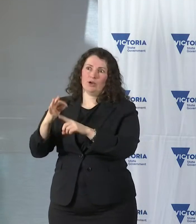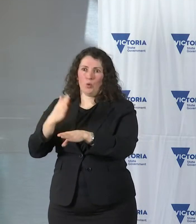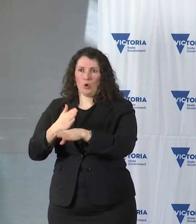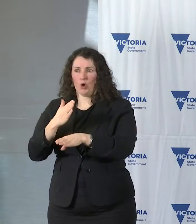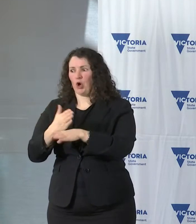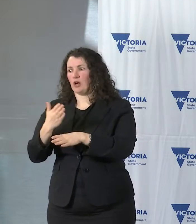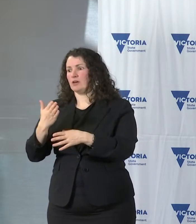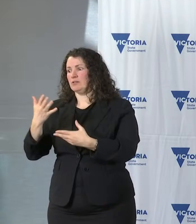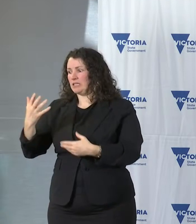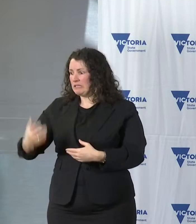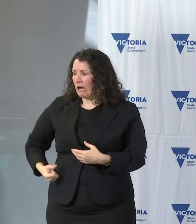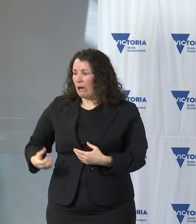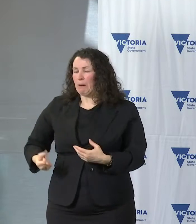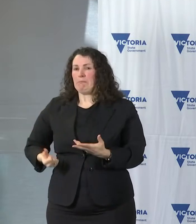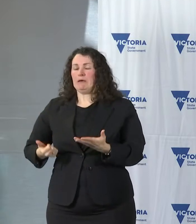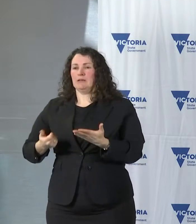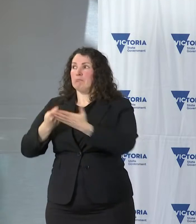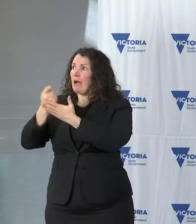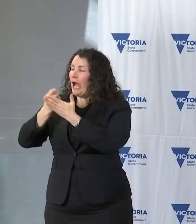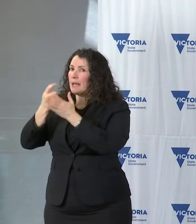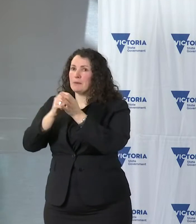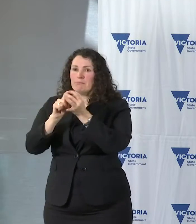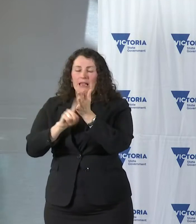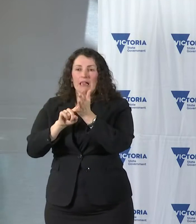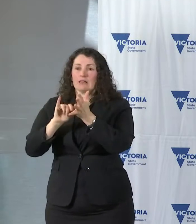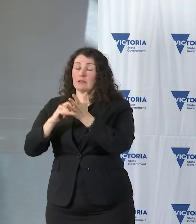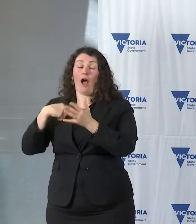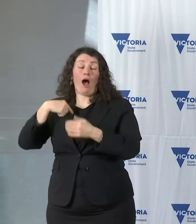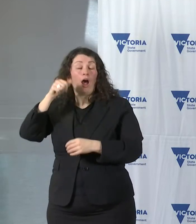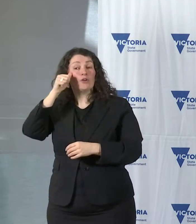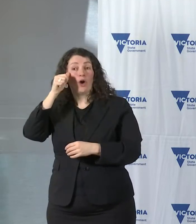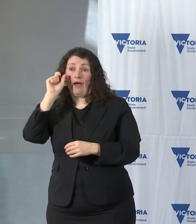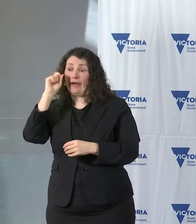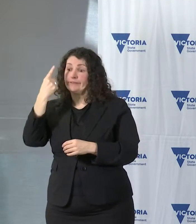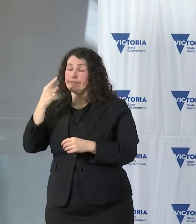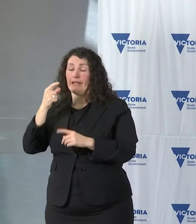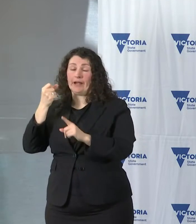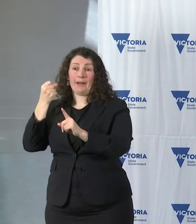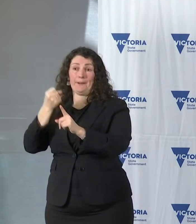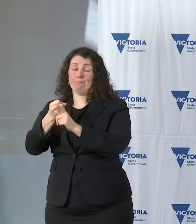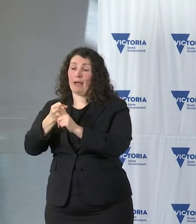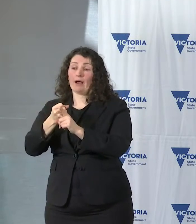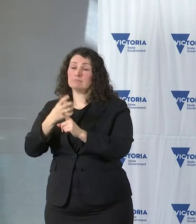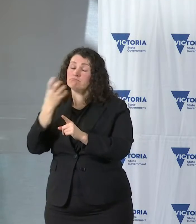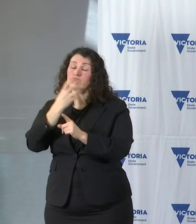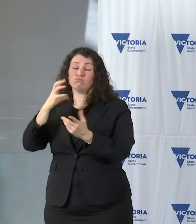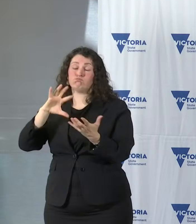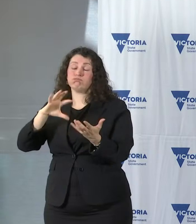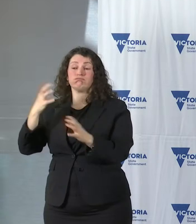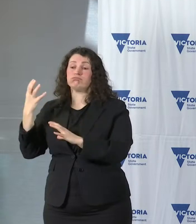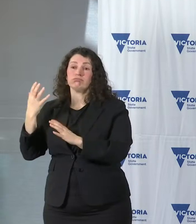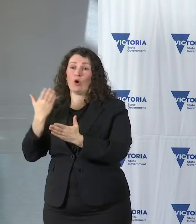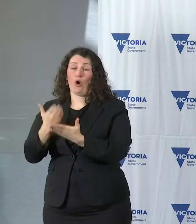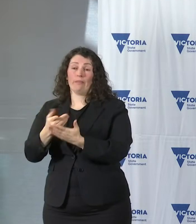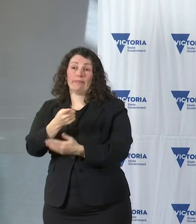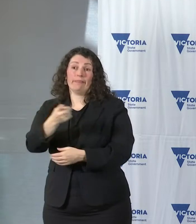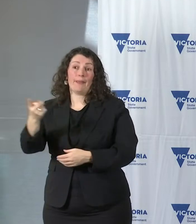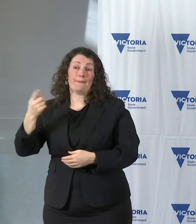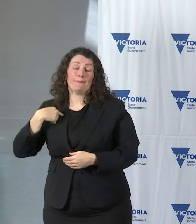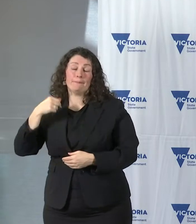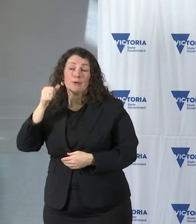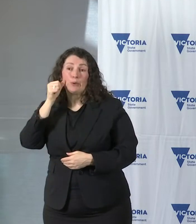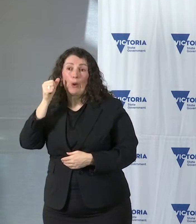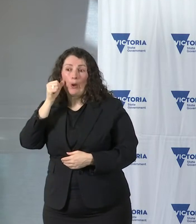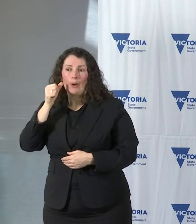and livelihood depends on it, let alone the millions of Victorians who are itching for those facilities